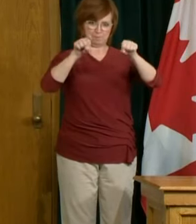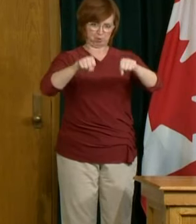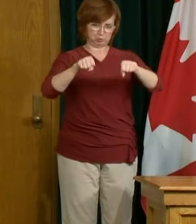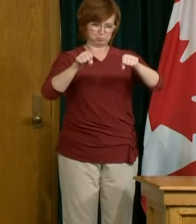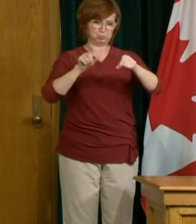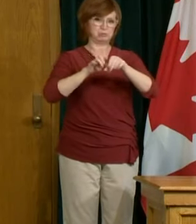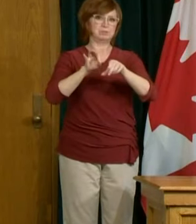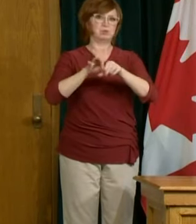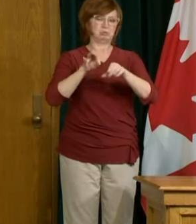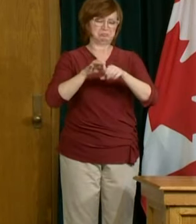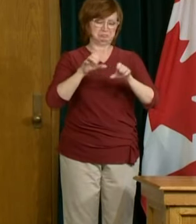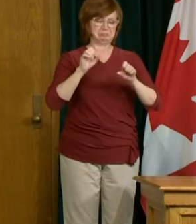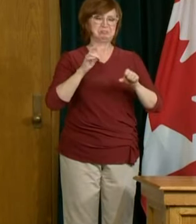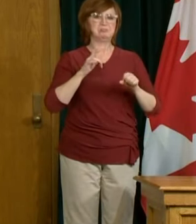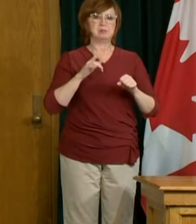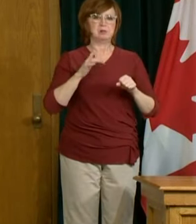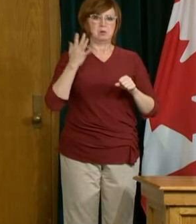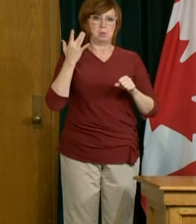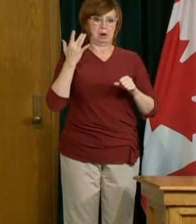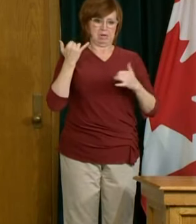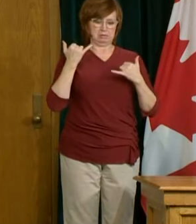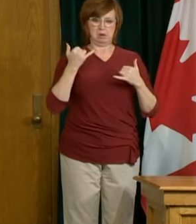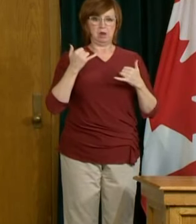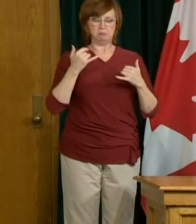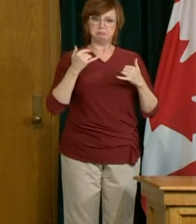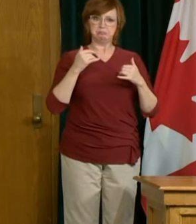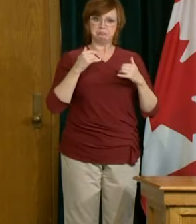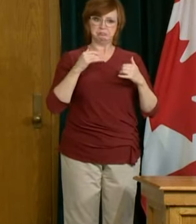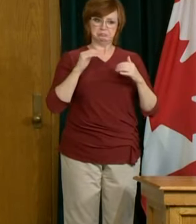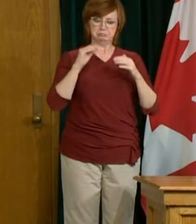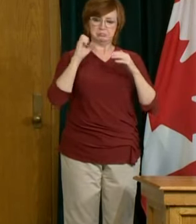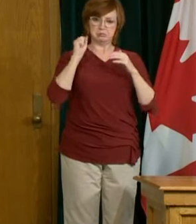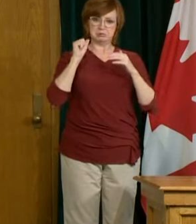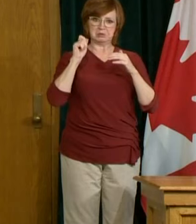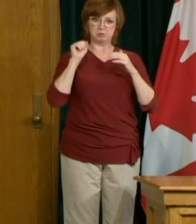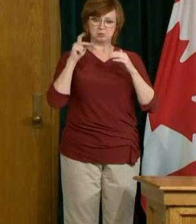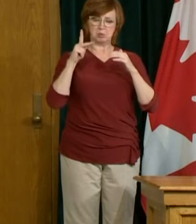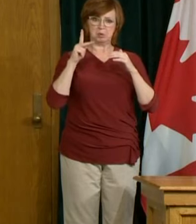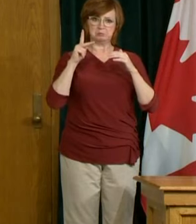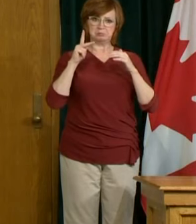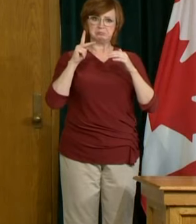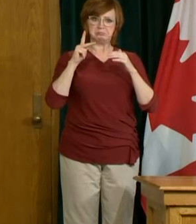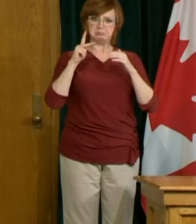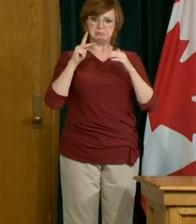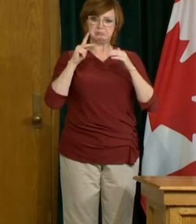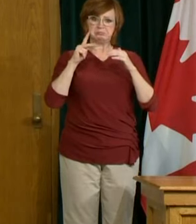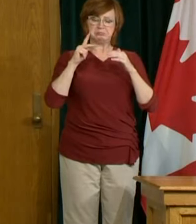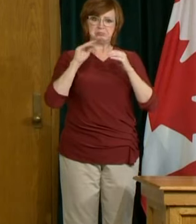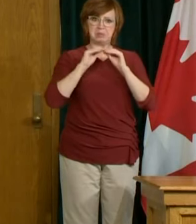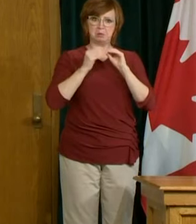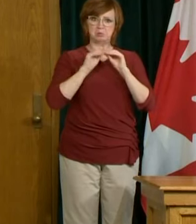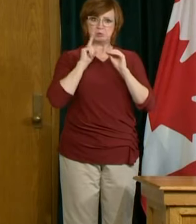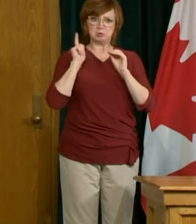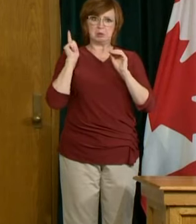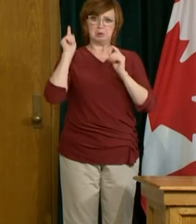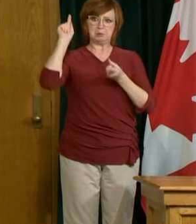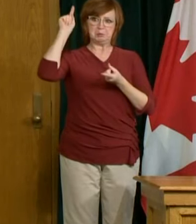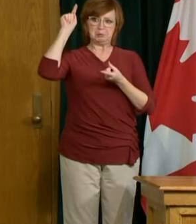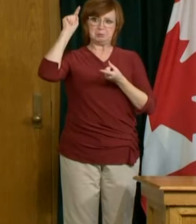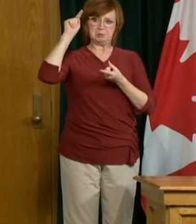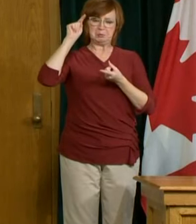where most of Saskatchewan is at present, if that maintains, to safely engage in activities that can